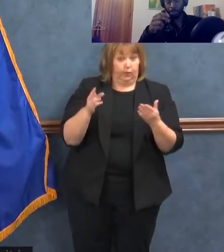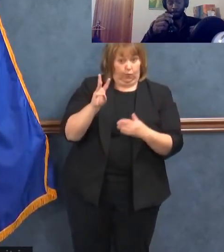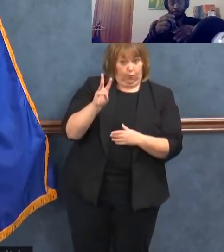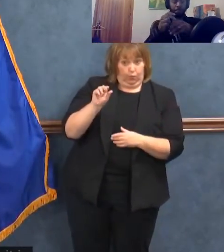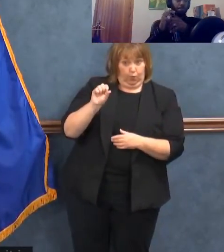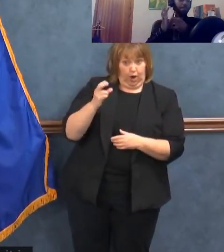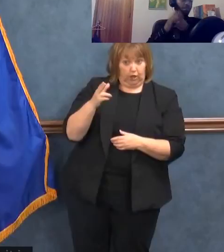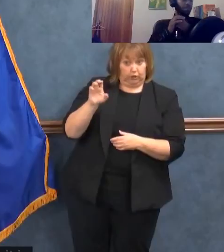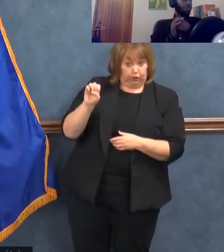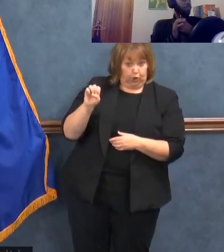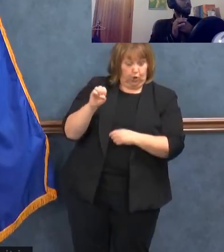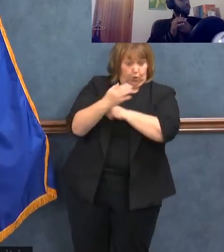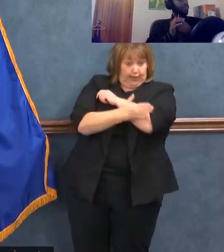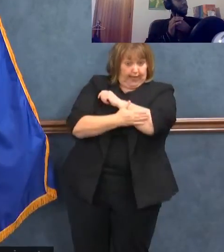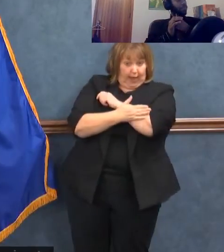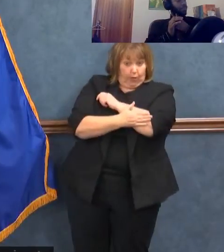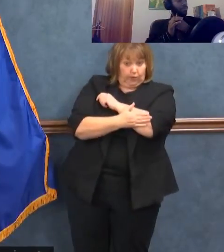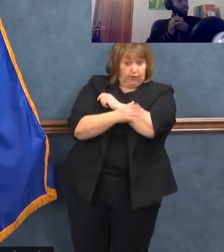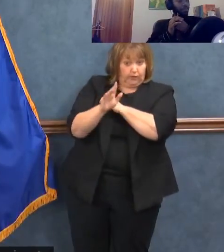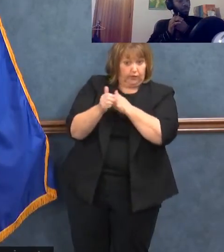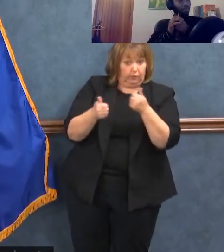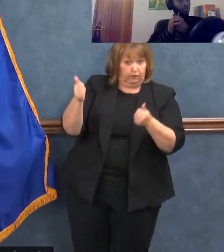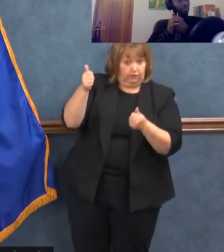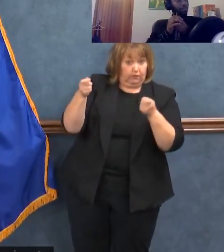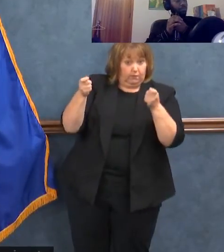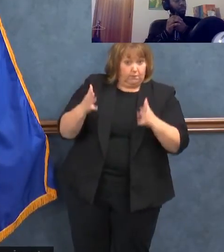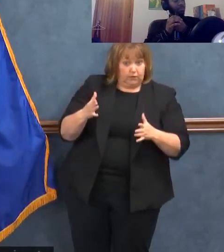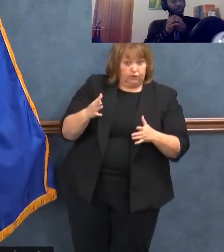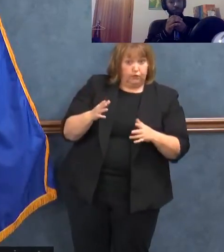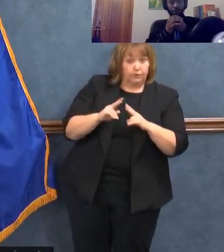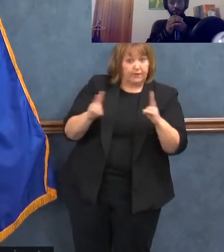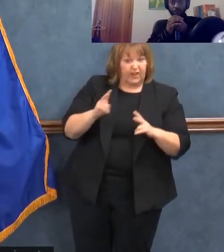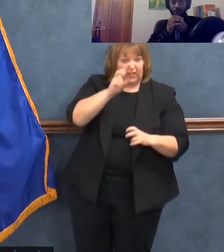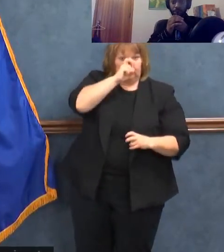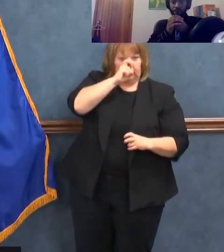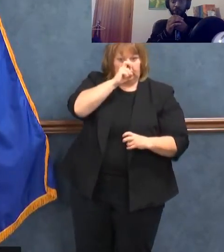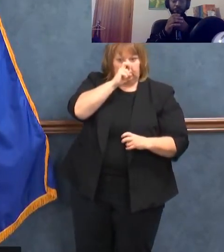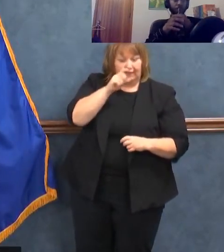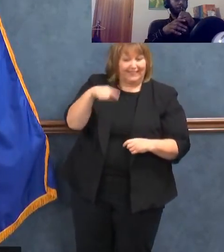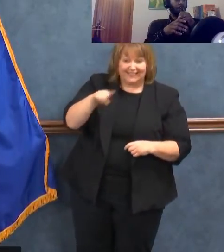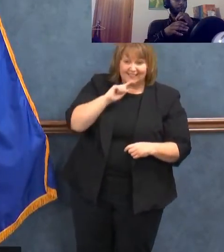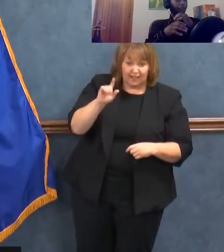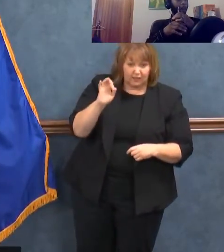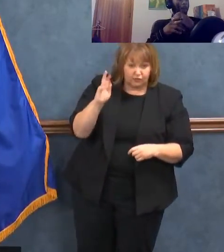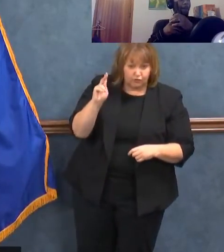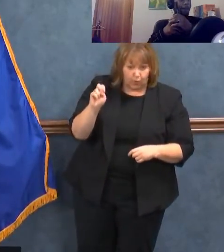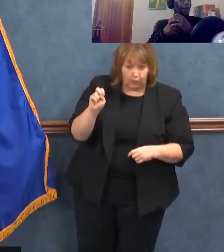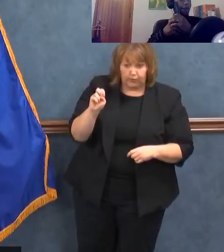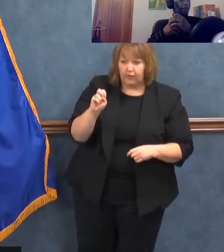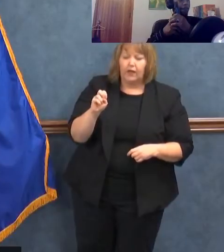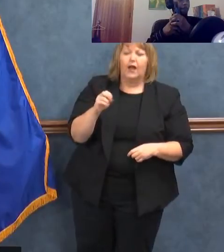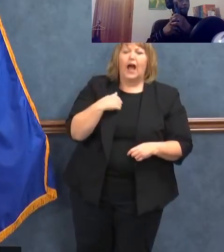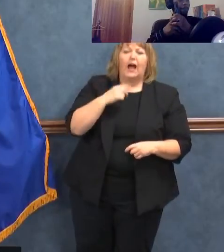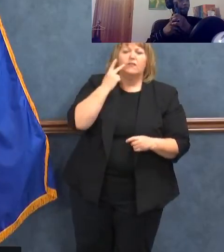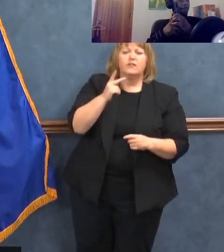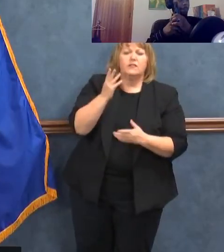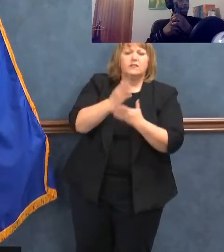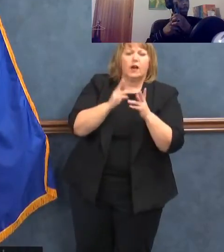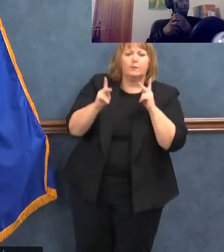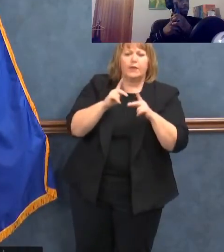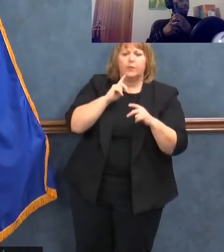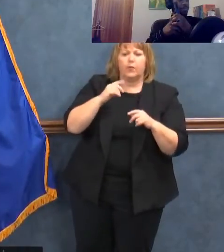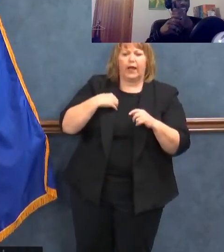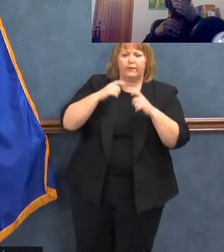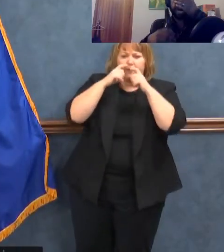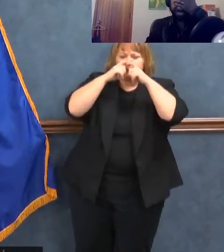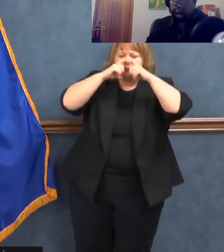some of the municipalities, and I'm going to be very candid, it's not a joke. This isn't a joke when somebody's wearing a doily on their face and says that